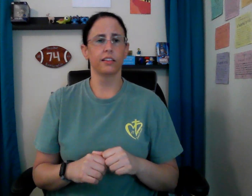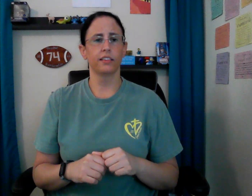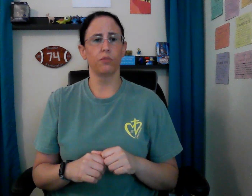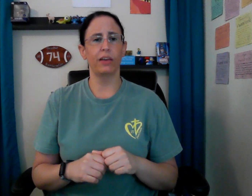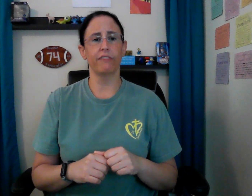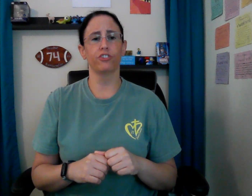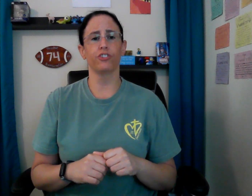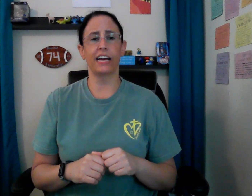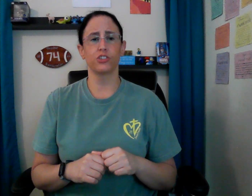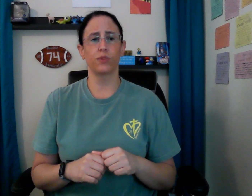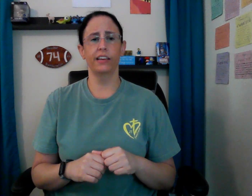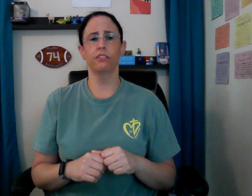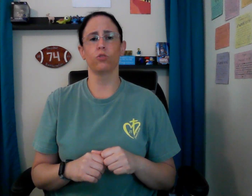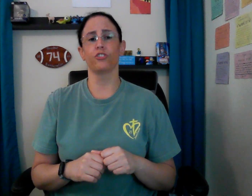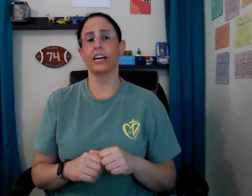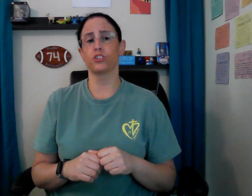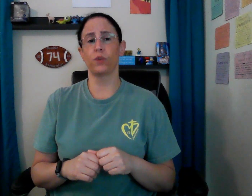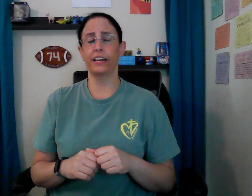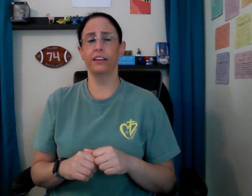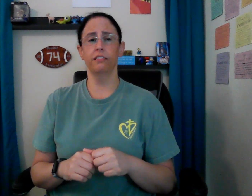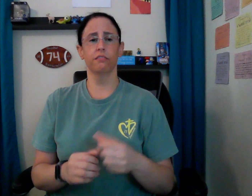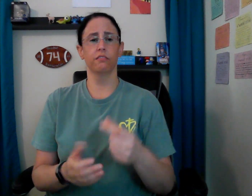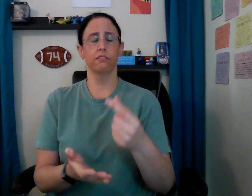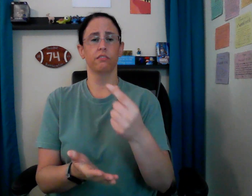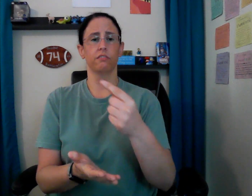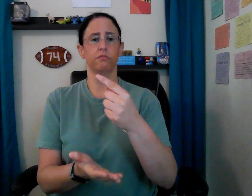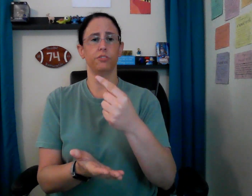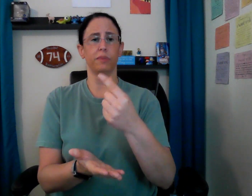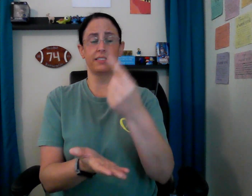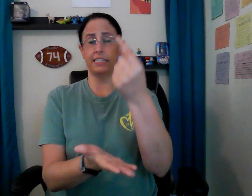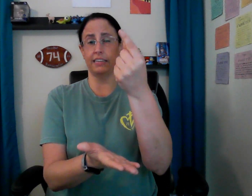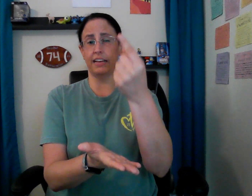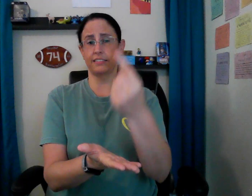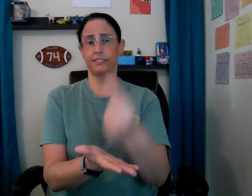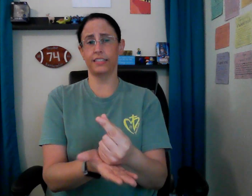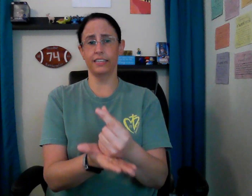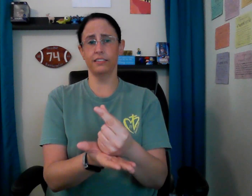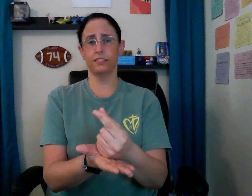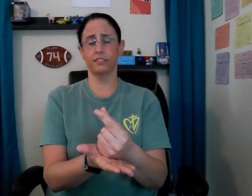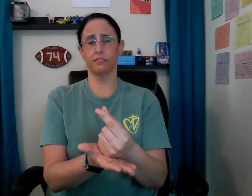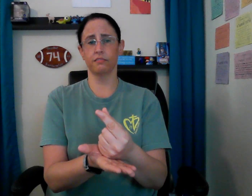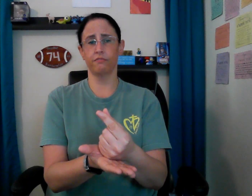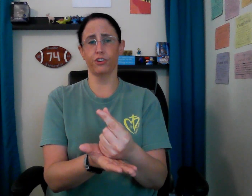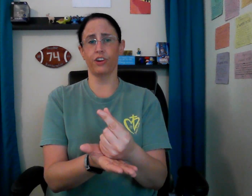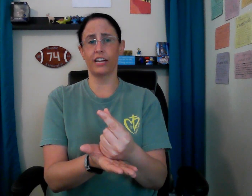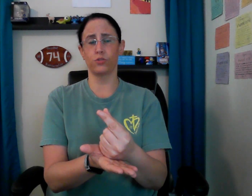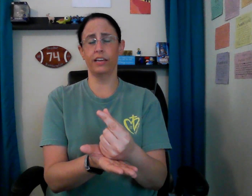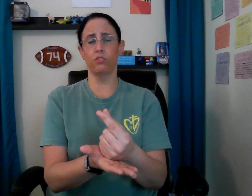Then we have graduate or graduated. You might see it as this for graduate